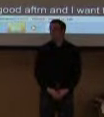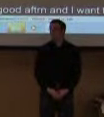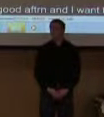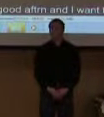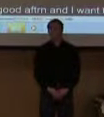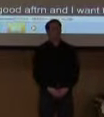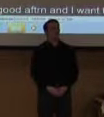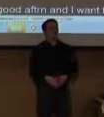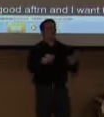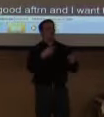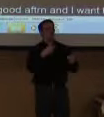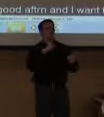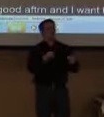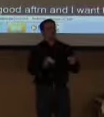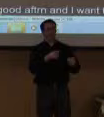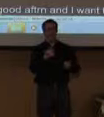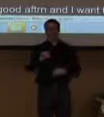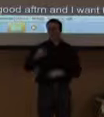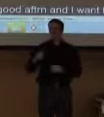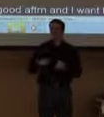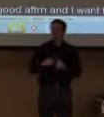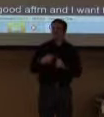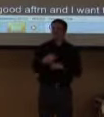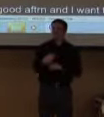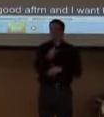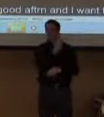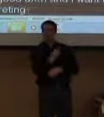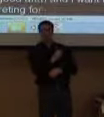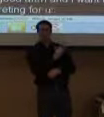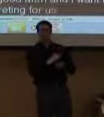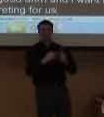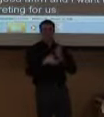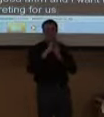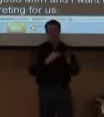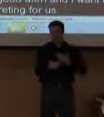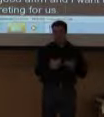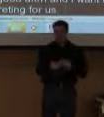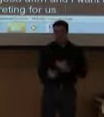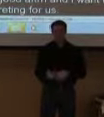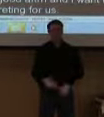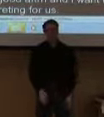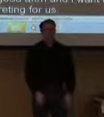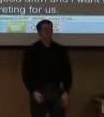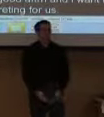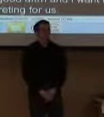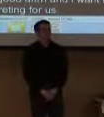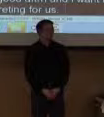So Gary pretty much eliminated my first 3 slides, but I'm going to review them anyway.